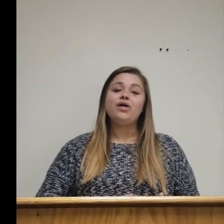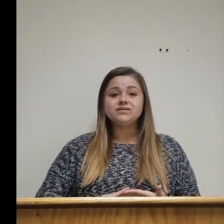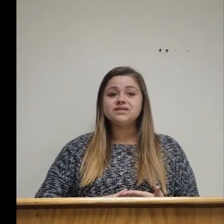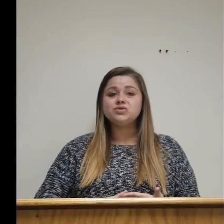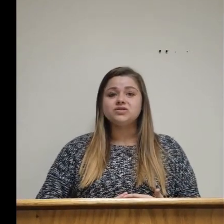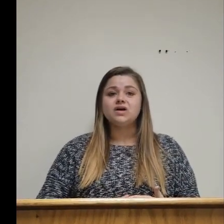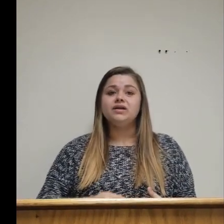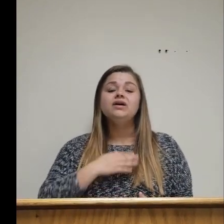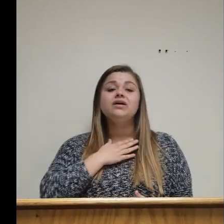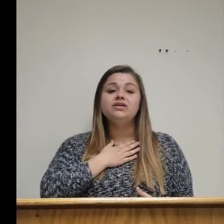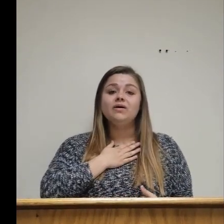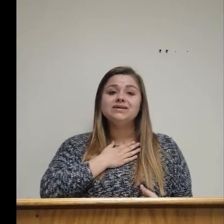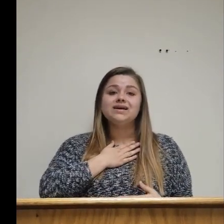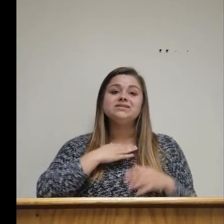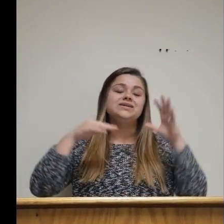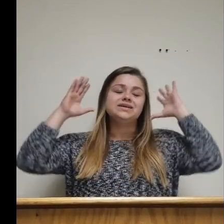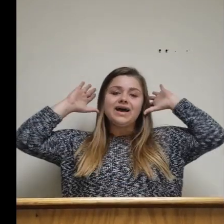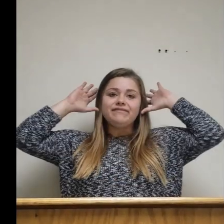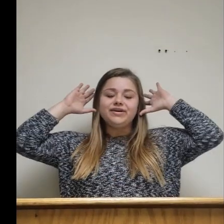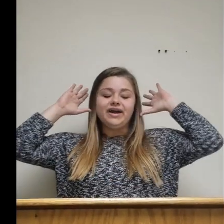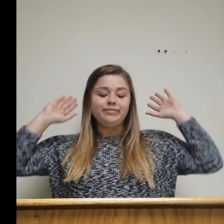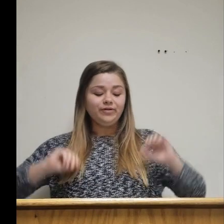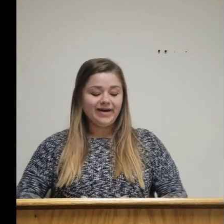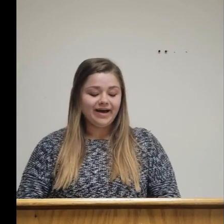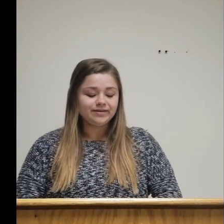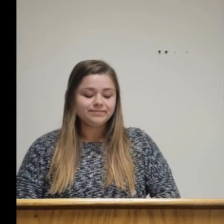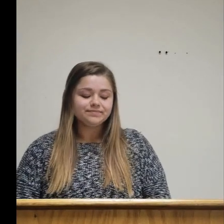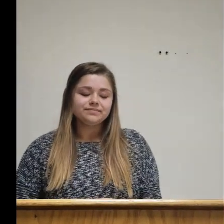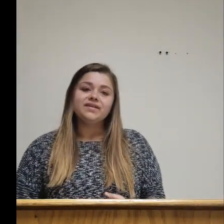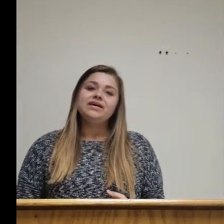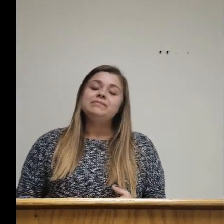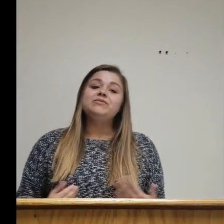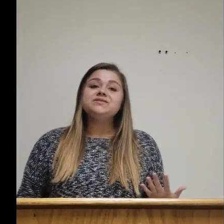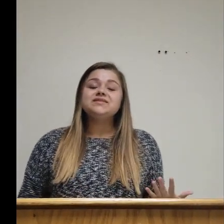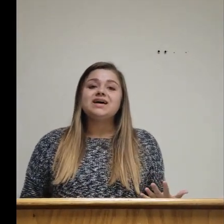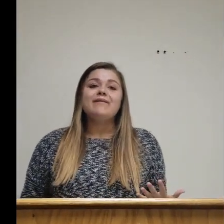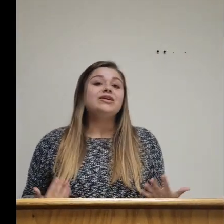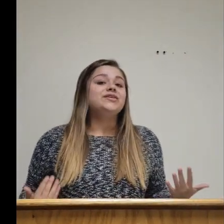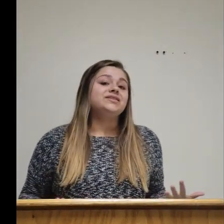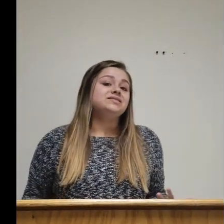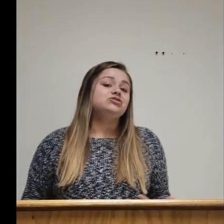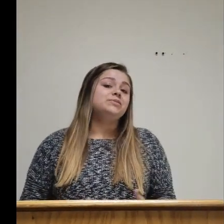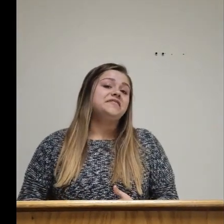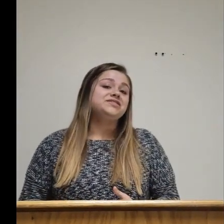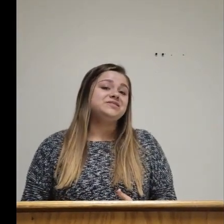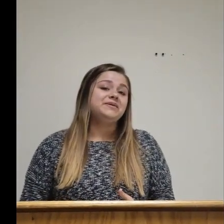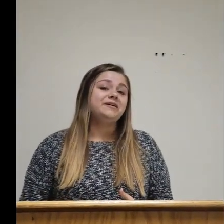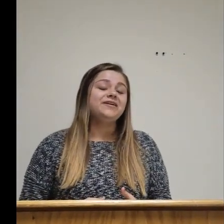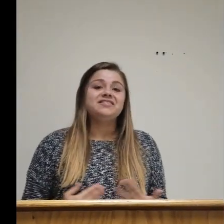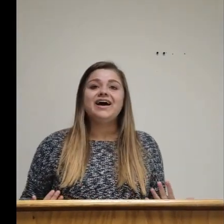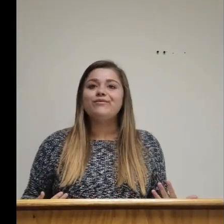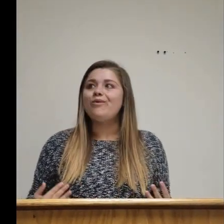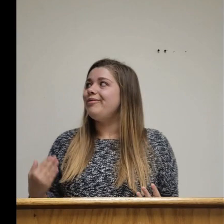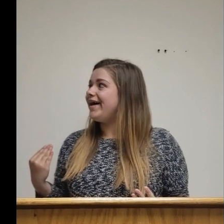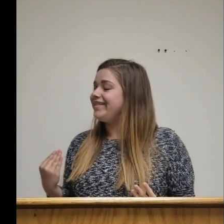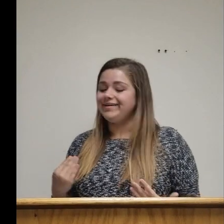plain, long-sleeve shirts on, no accessories, and have their hair pulled back. Most of the time, whenever you're listening to a professional speaker,